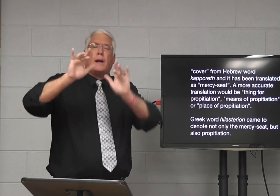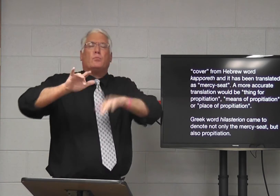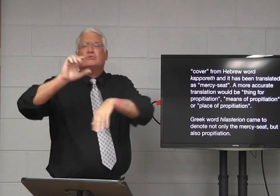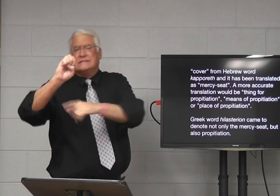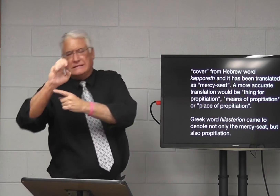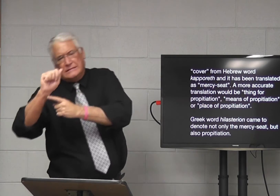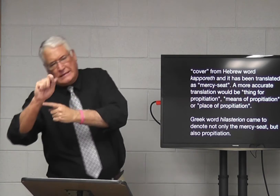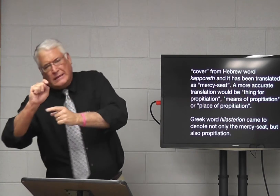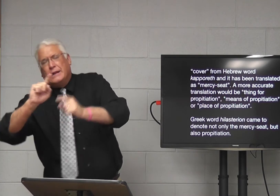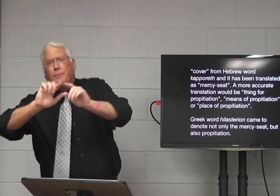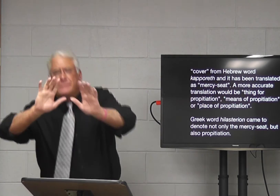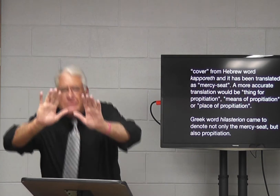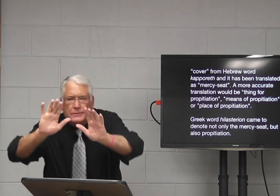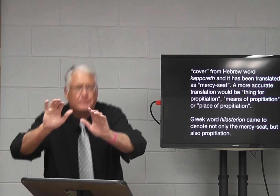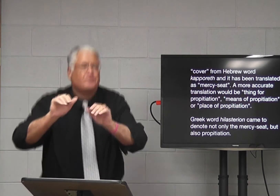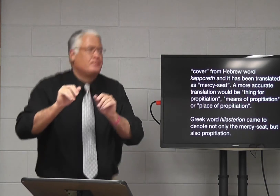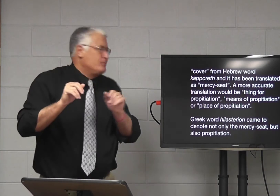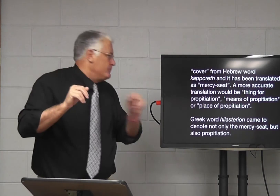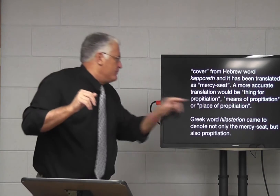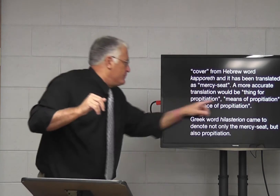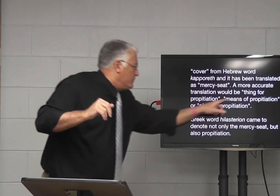and it's translated into the mercy seat.